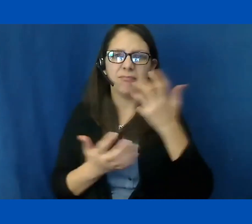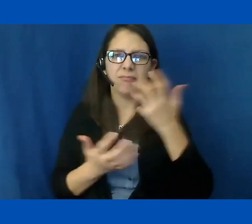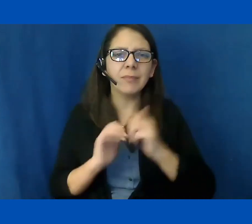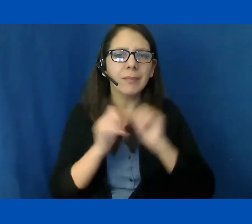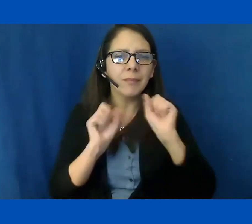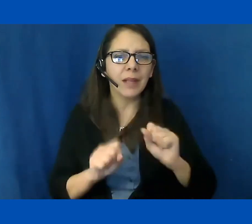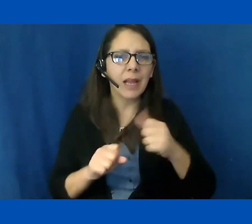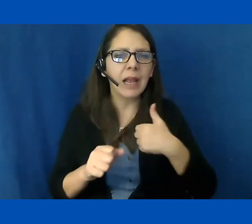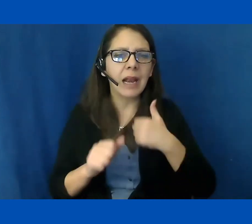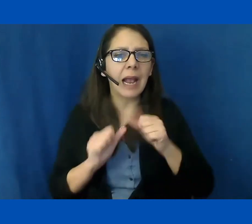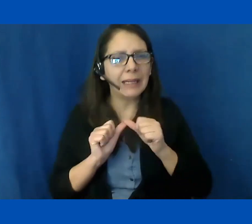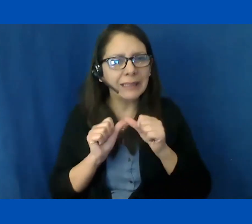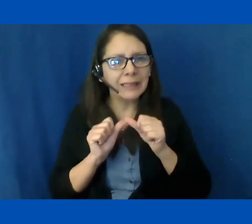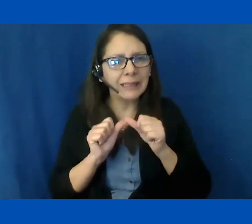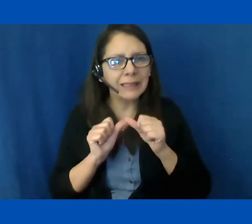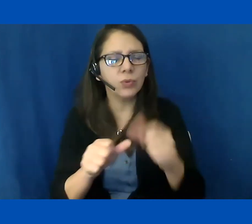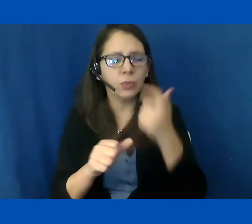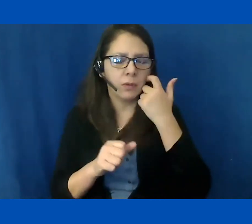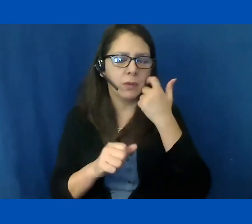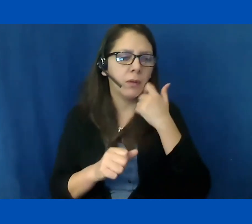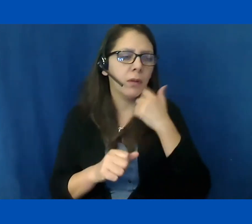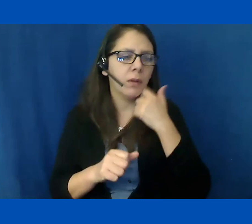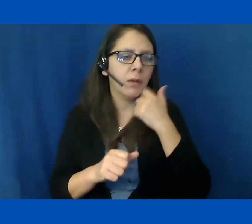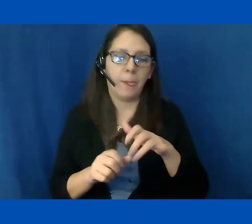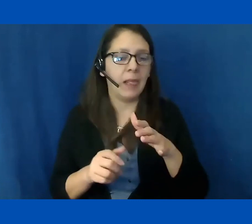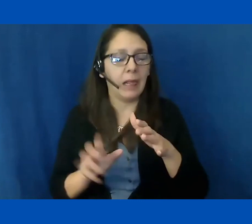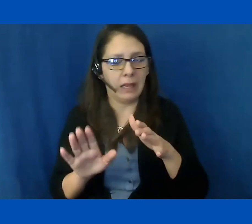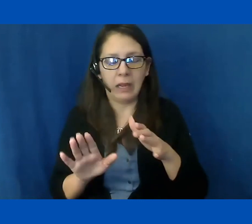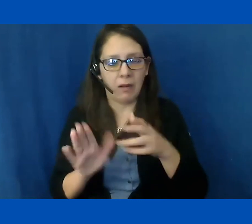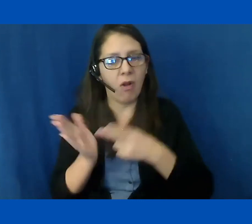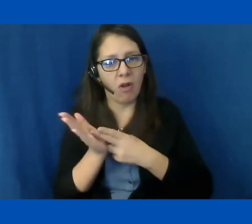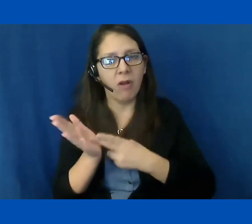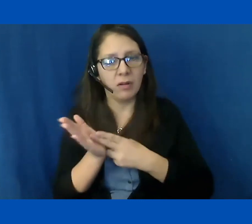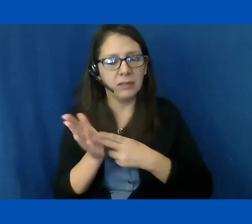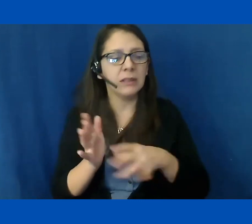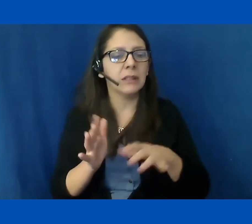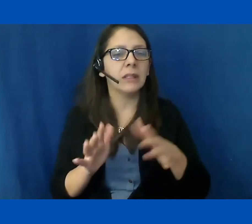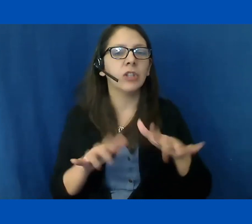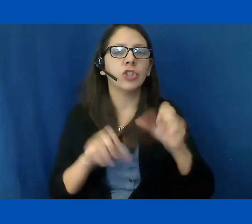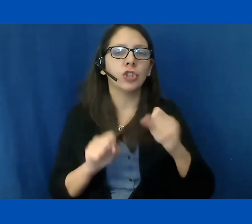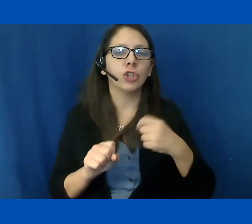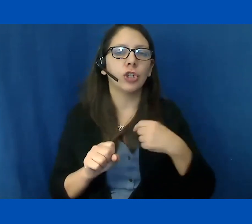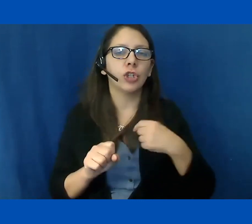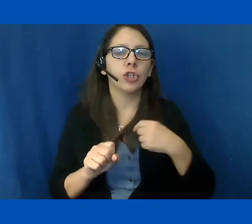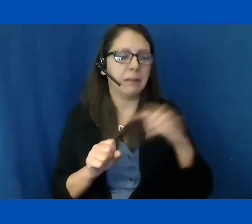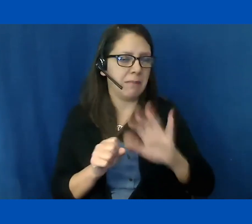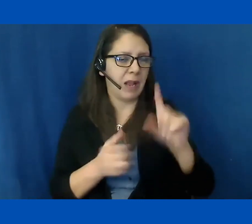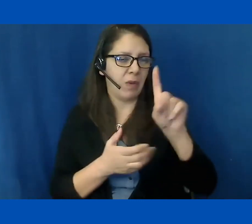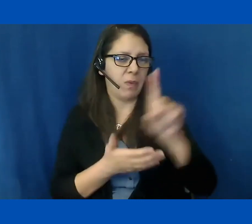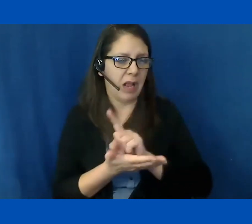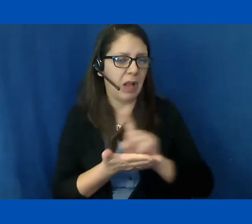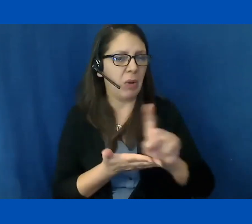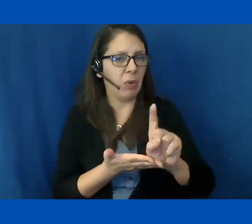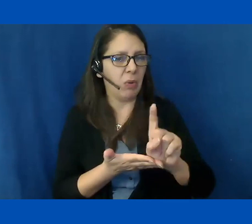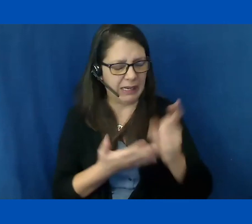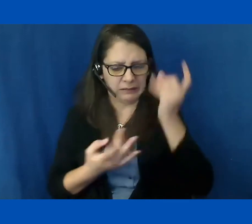this? So it took me like a week. I'm not even gonna lie. It took me about a week to really think about what I wanted to do. Whether I wanted to